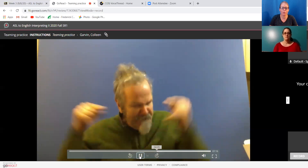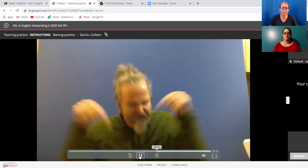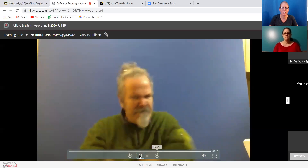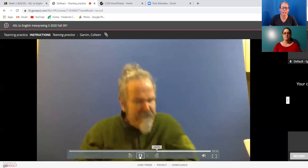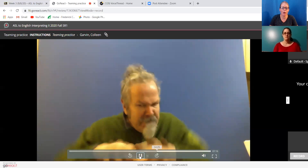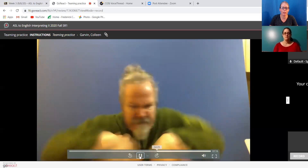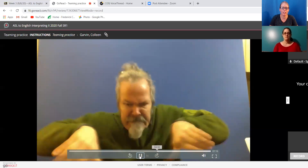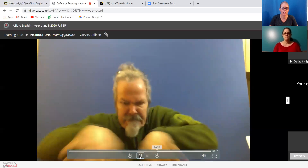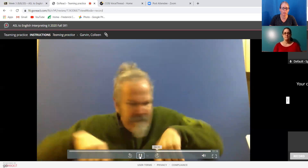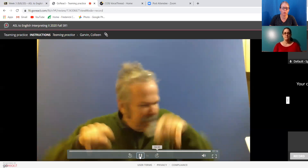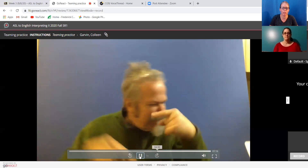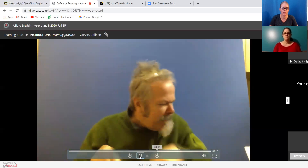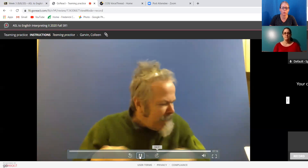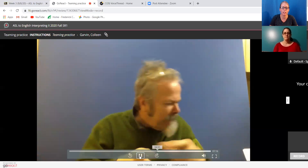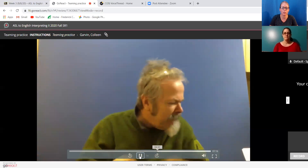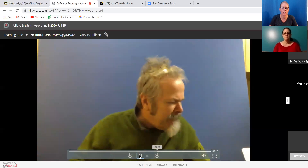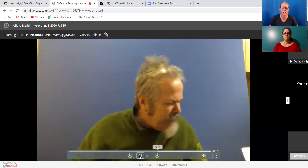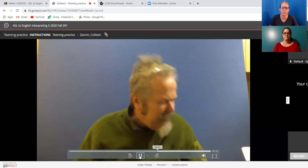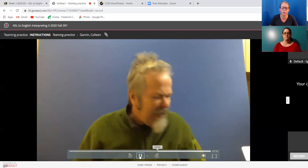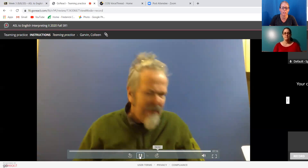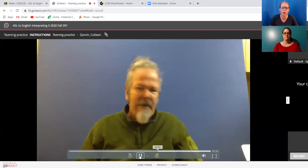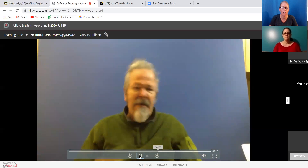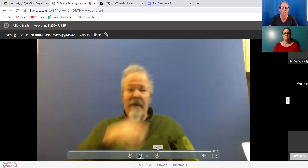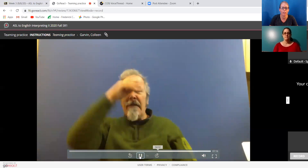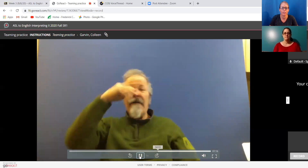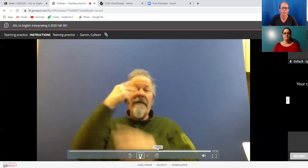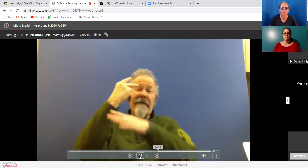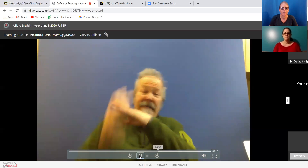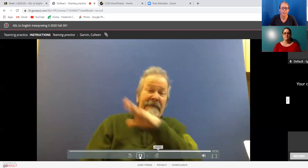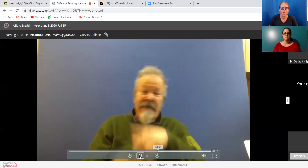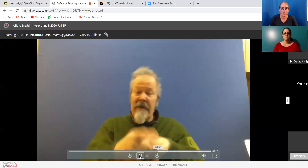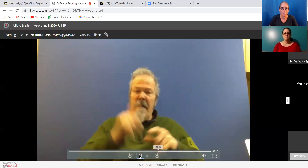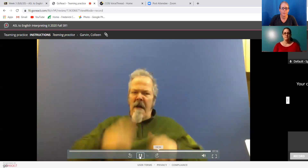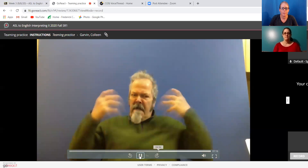man, he really needed help, and he started swimming and swimming so that he could get to his dog.